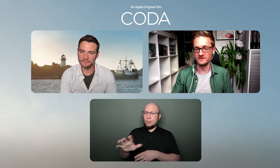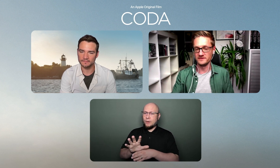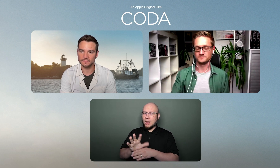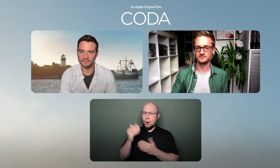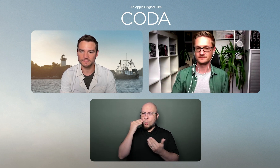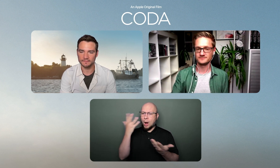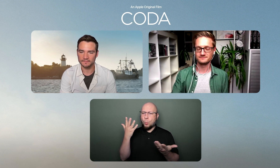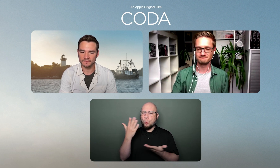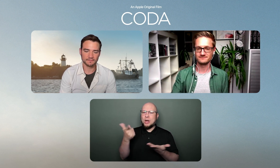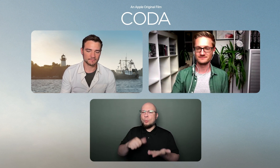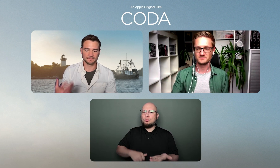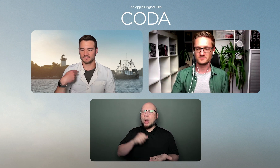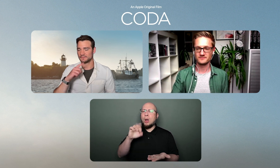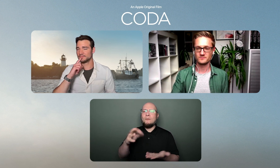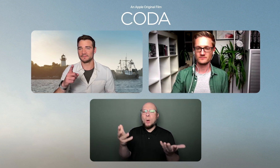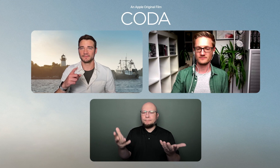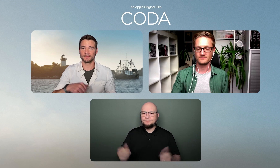movie?